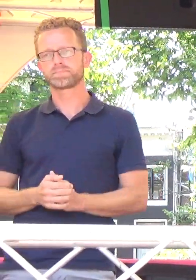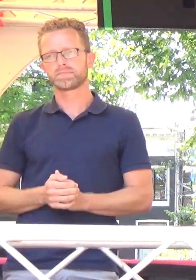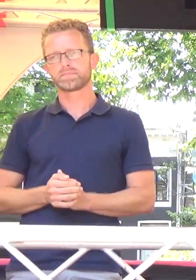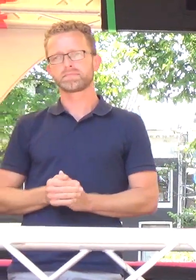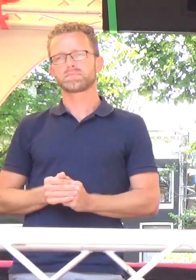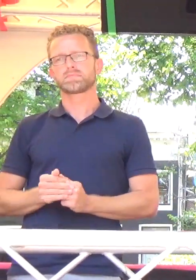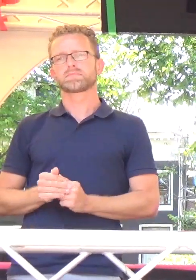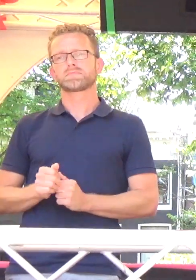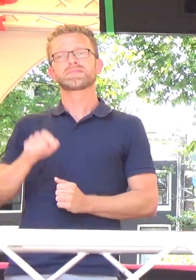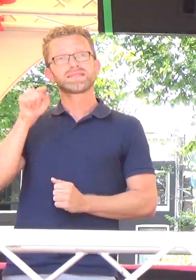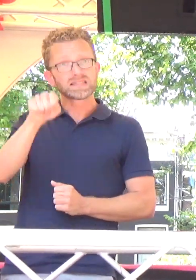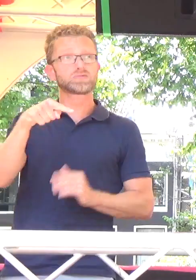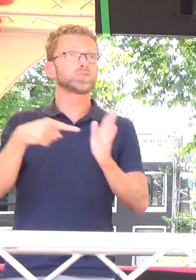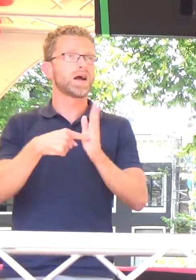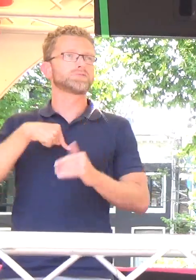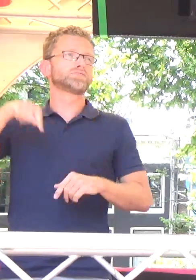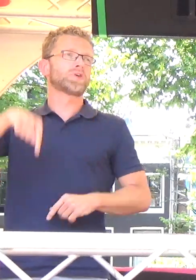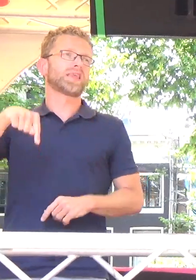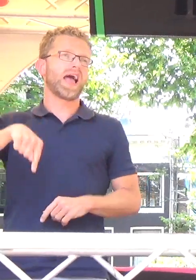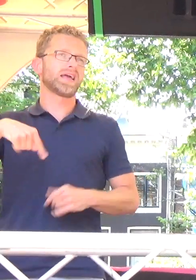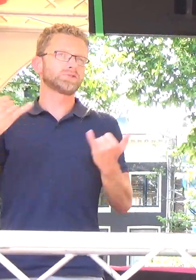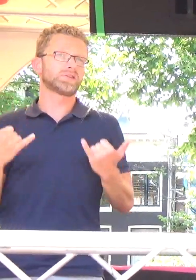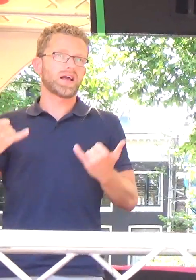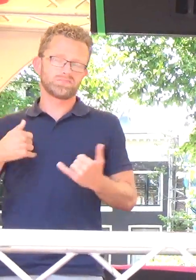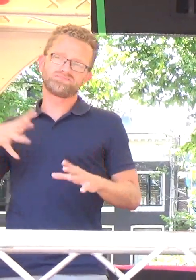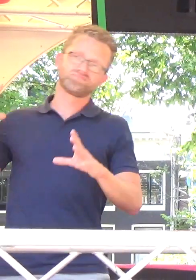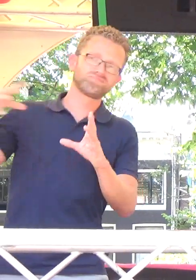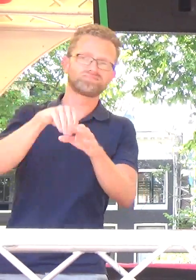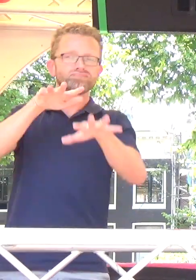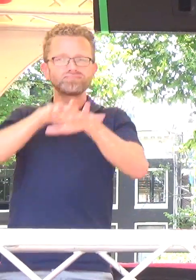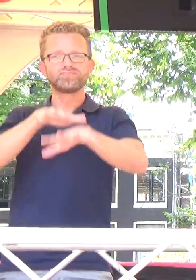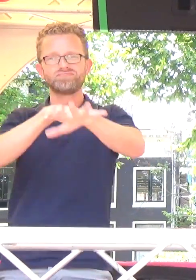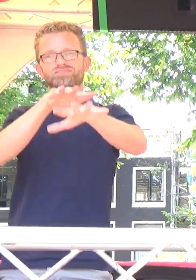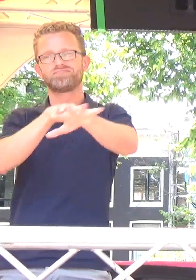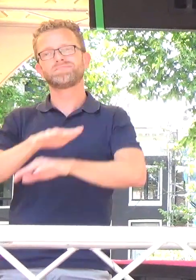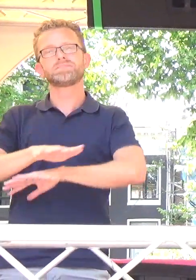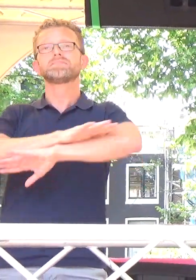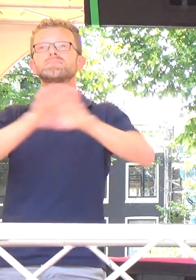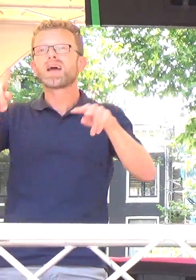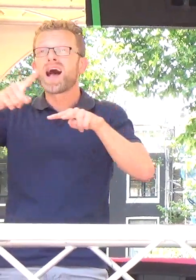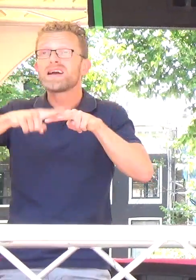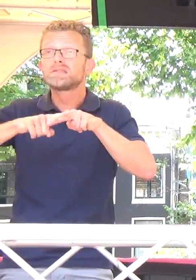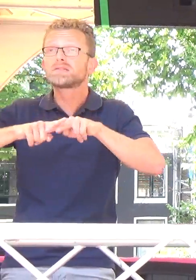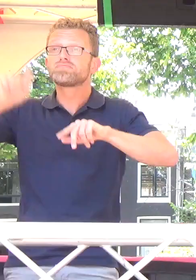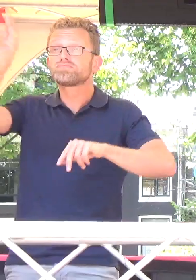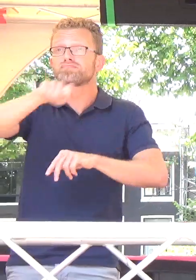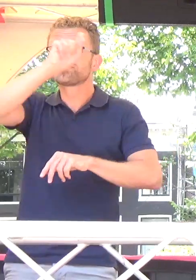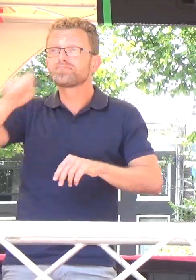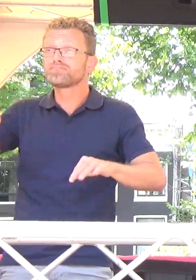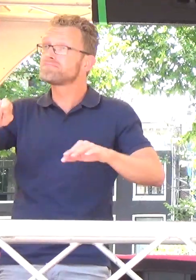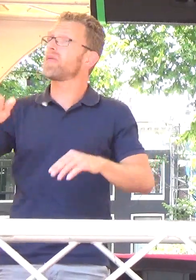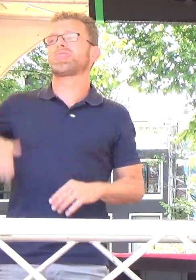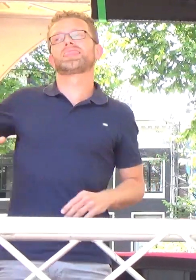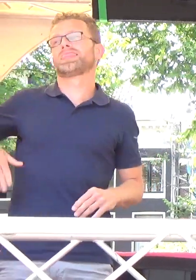it can be. Because we might not yet have the political will to bring an end to it, but we